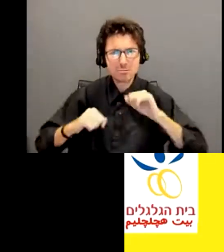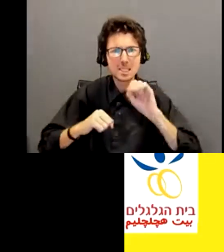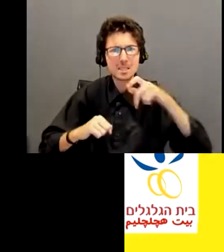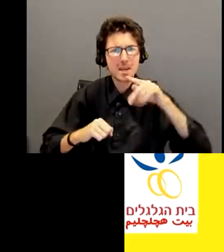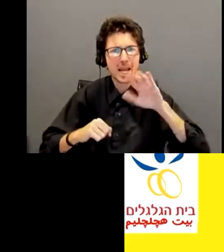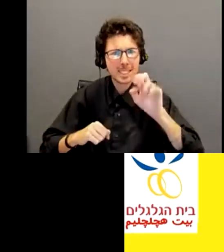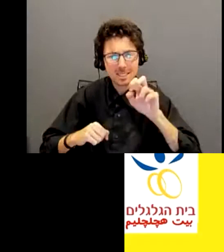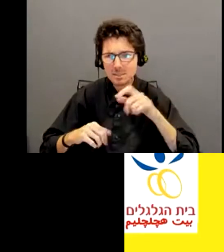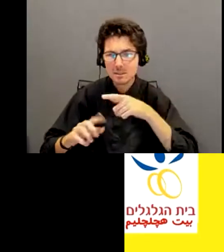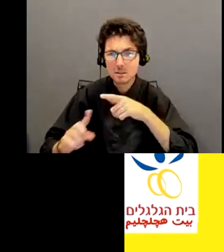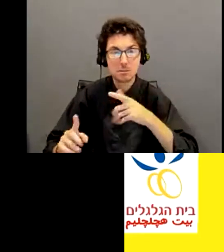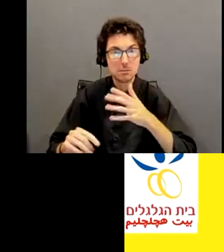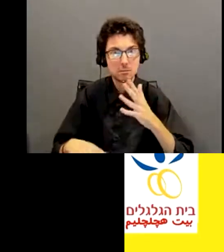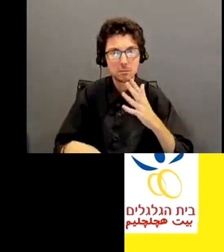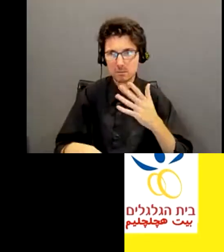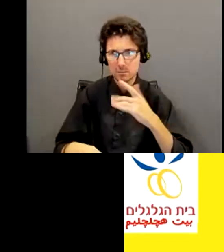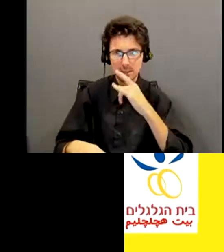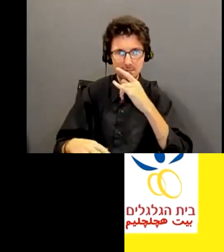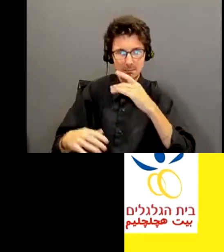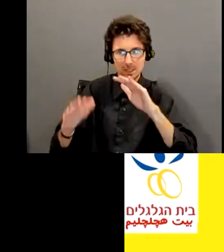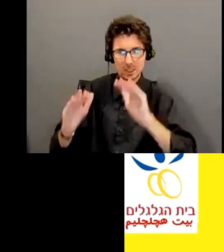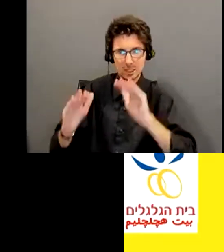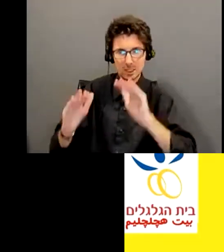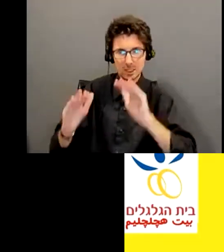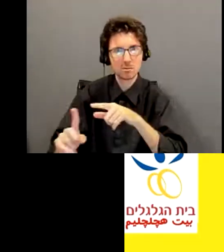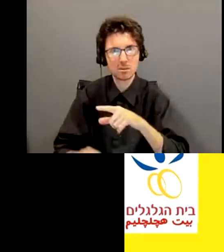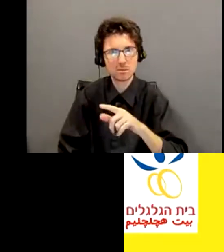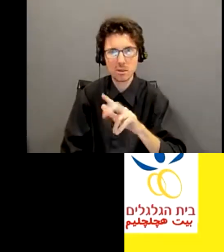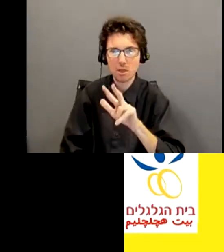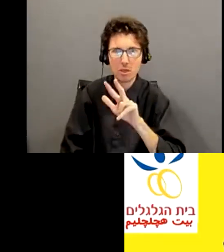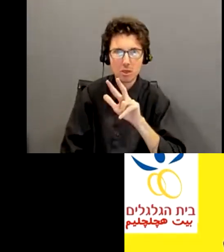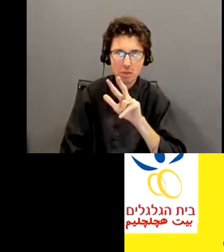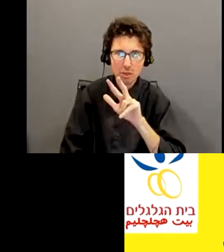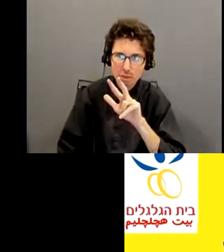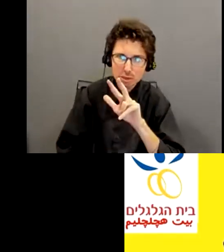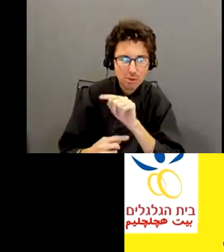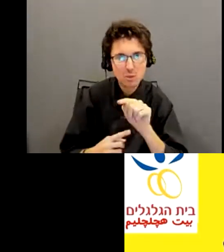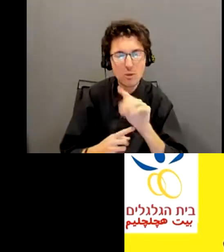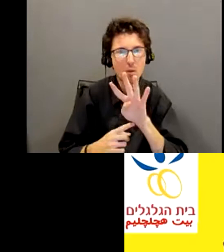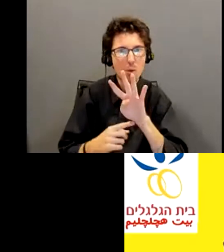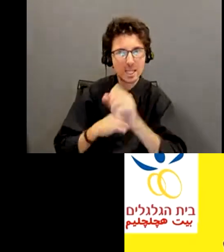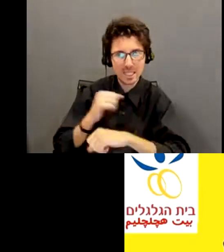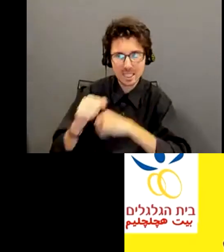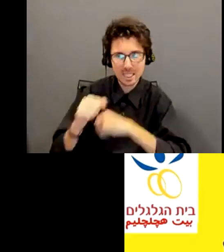for at least 3-4 years as a kid who sits in a wheelchair, stood up and took his first steps, we were